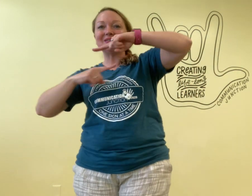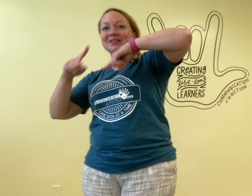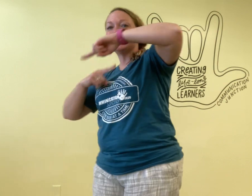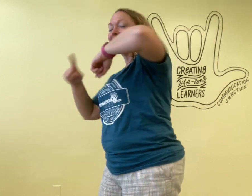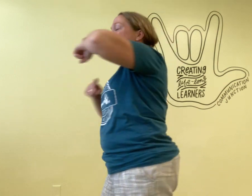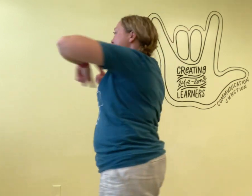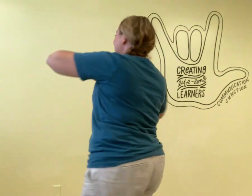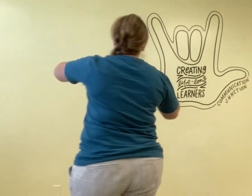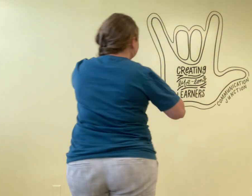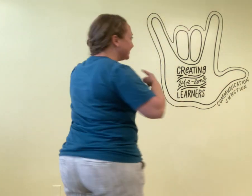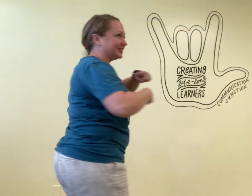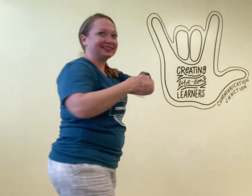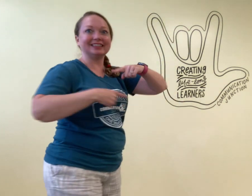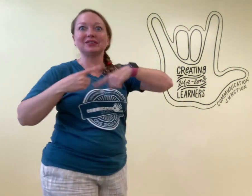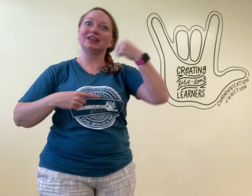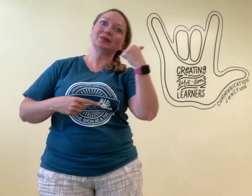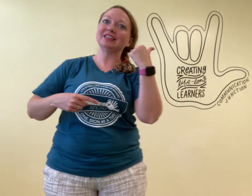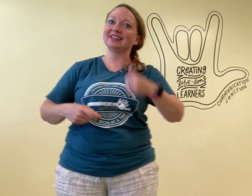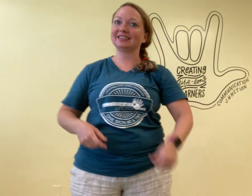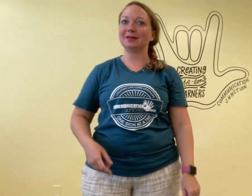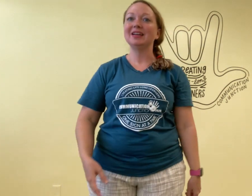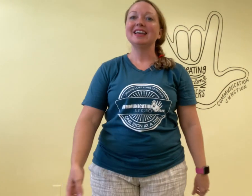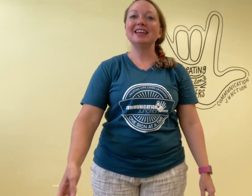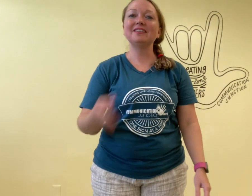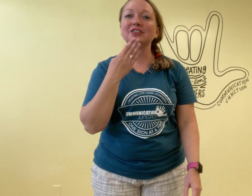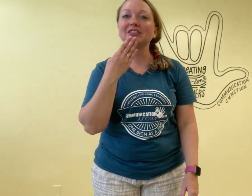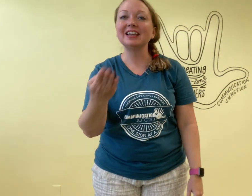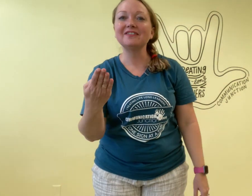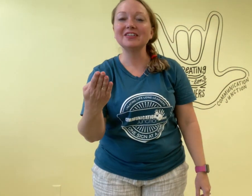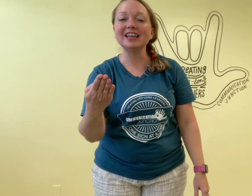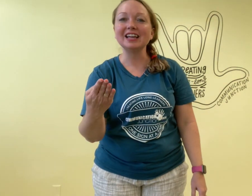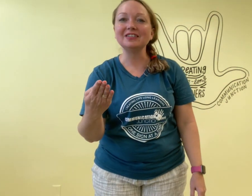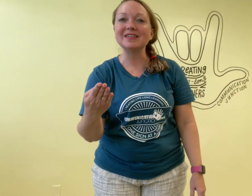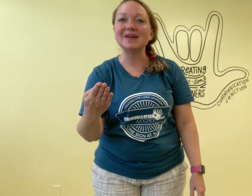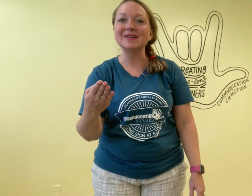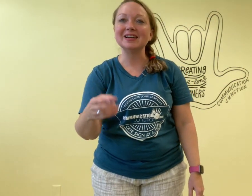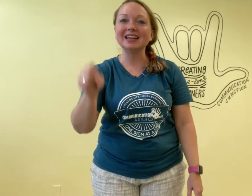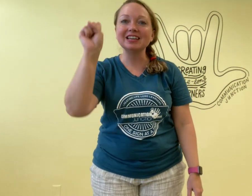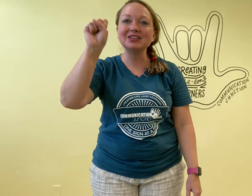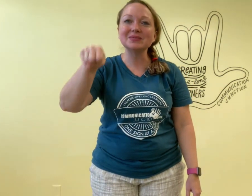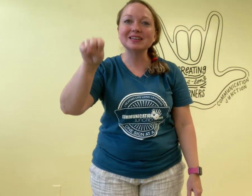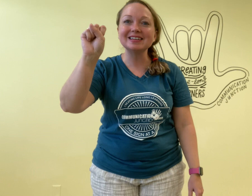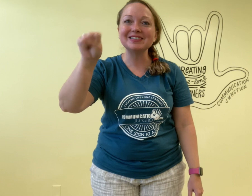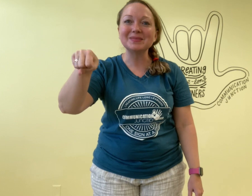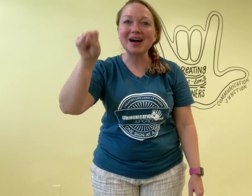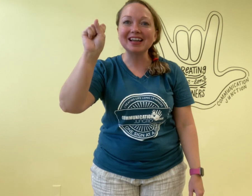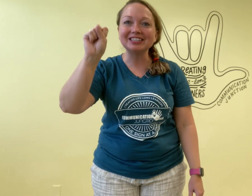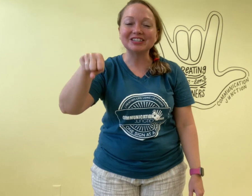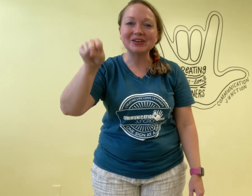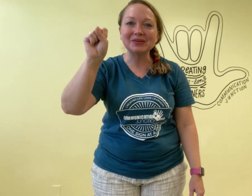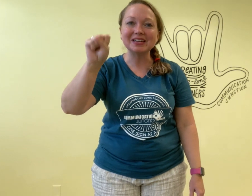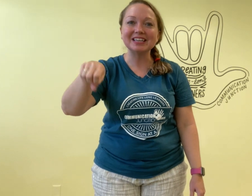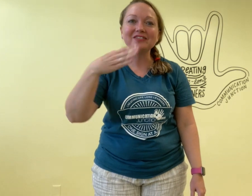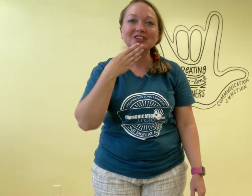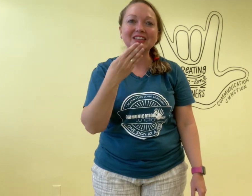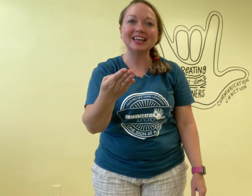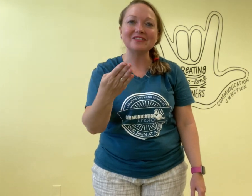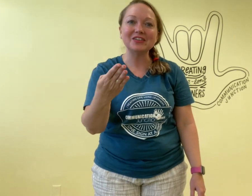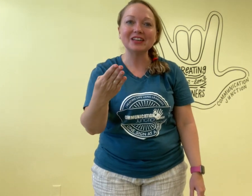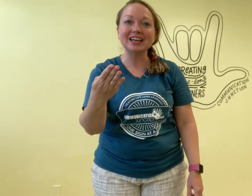turn around. Let's go the other way the next time. If you're thankful and you know it and you really want to show it, if you're thankful and you